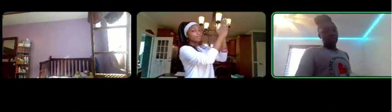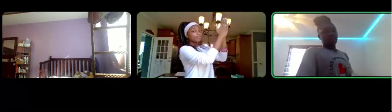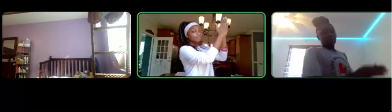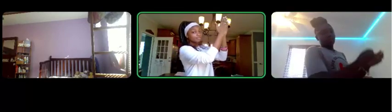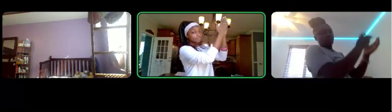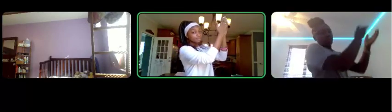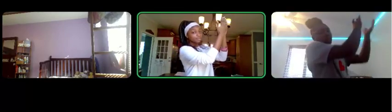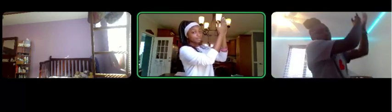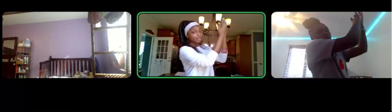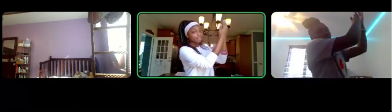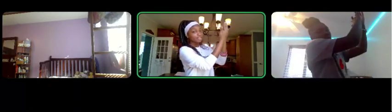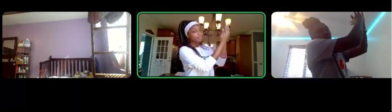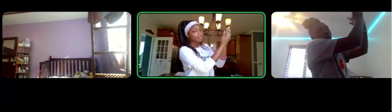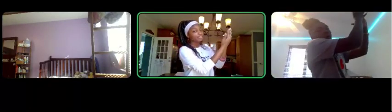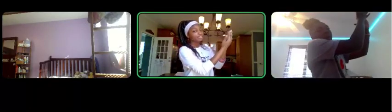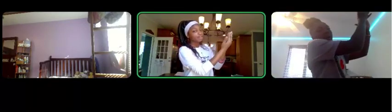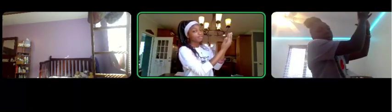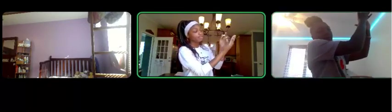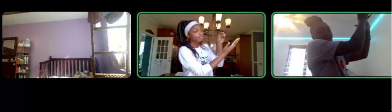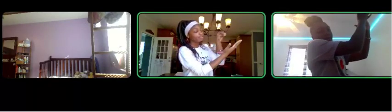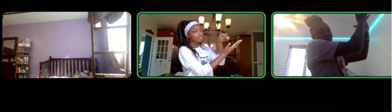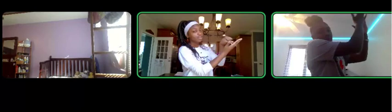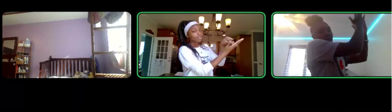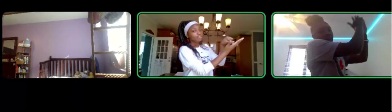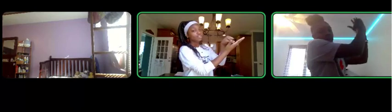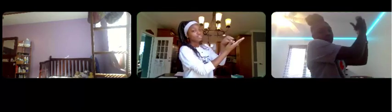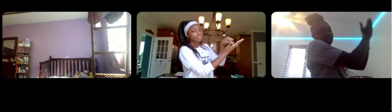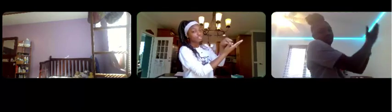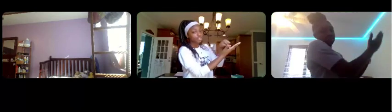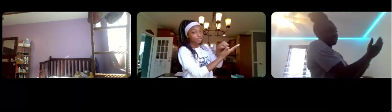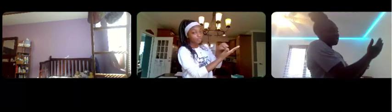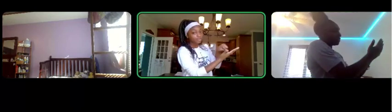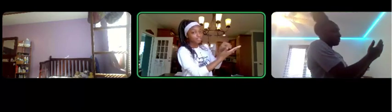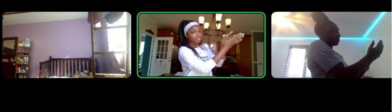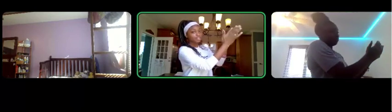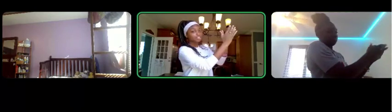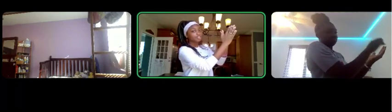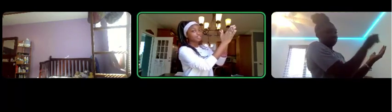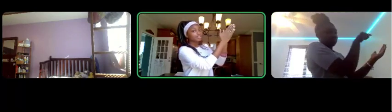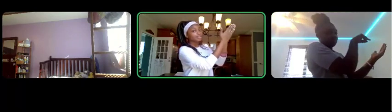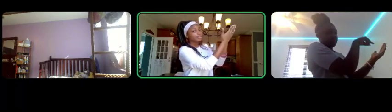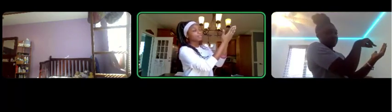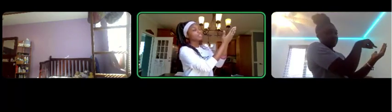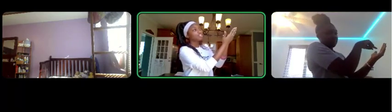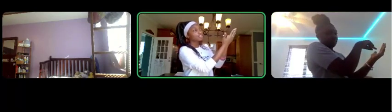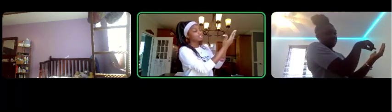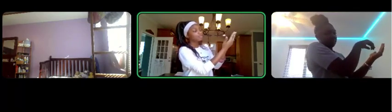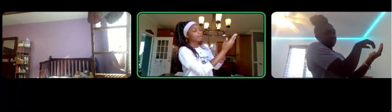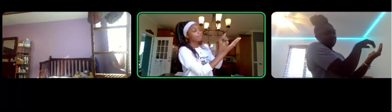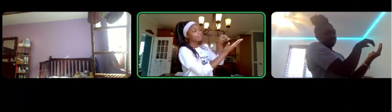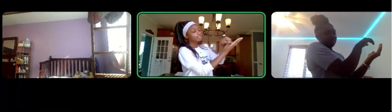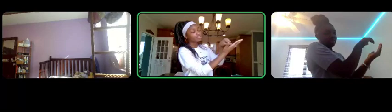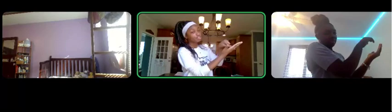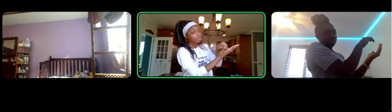Bible or word, and then bring it down. Oh, Bible. Show me, so you're going to change it into Bible, then show